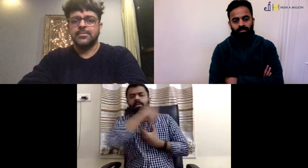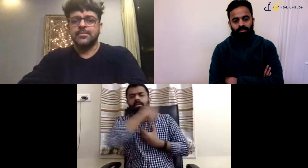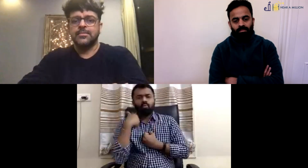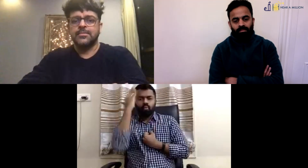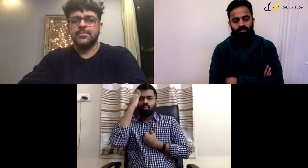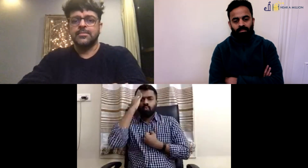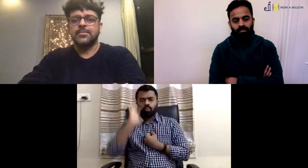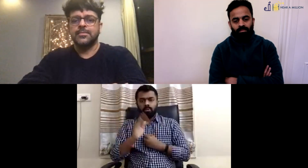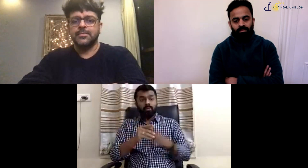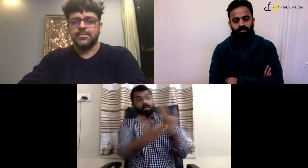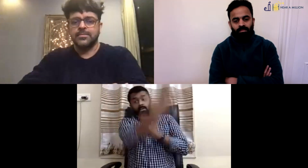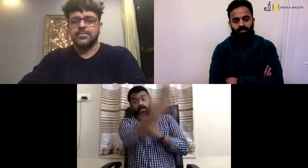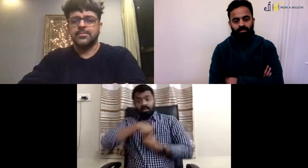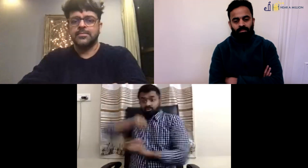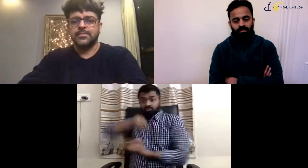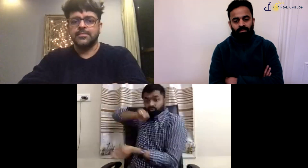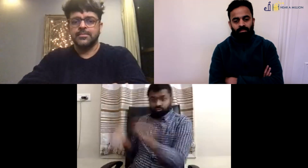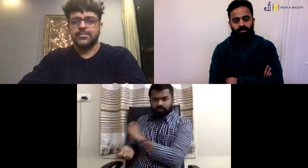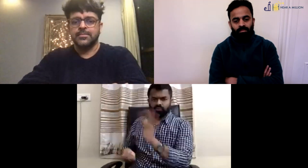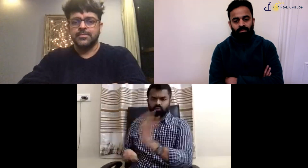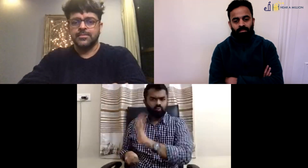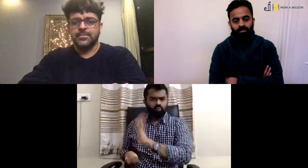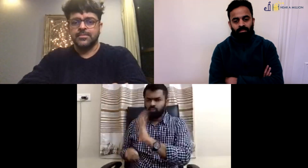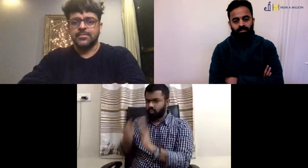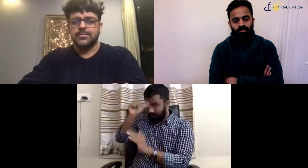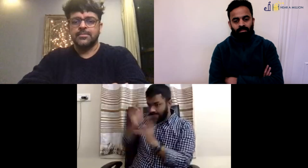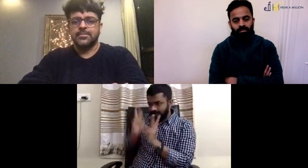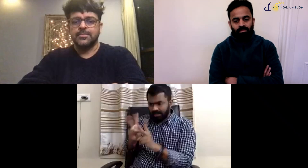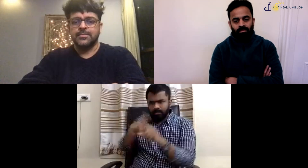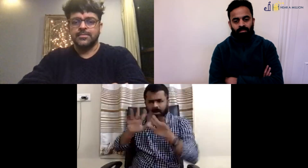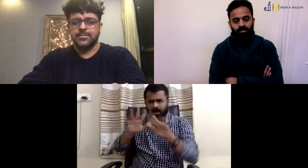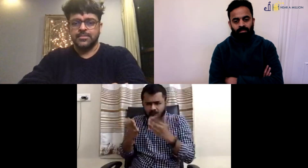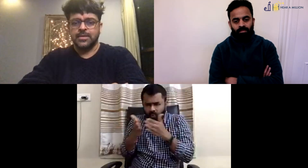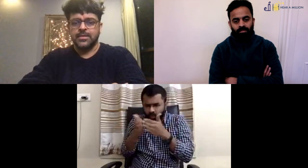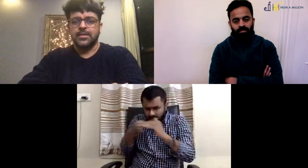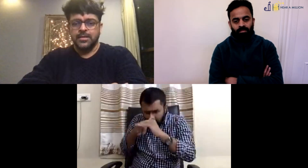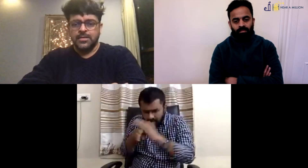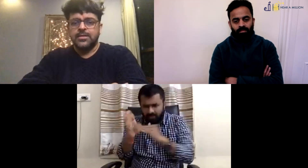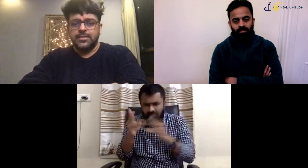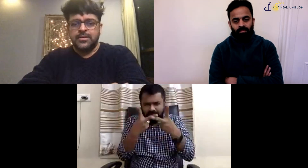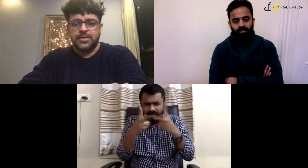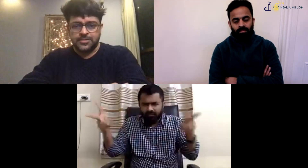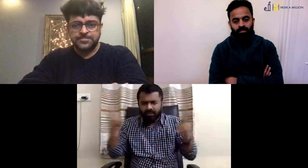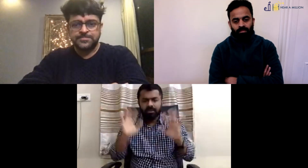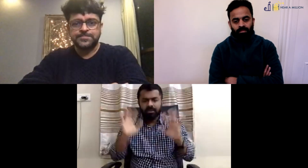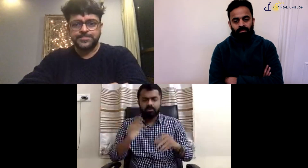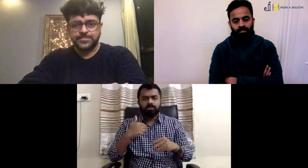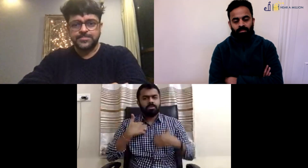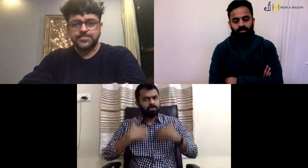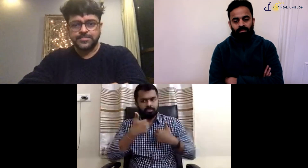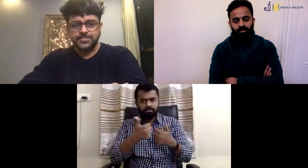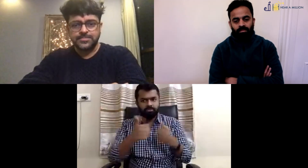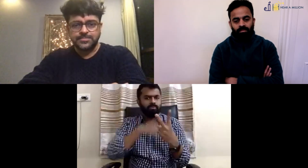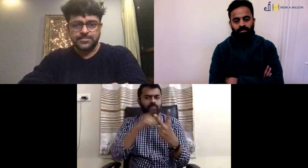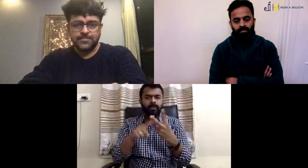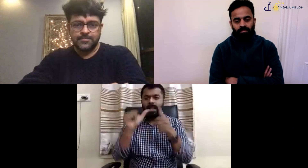India. So I learned about the Europe thing, and I came here and I didn't change the things here.